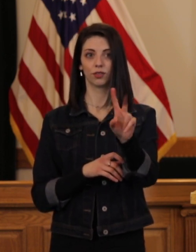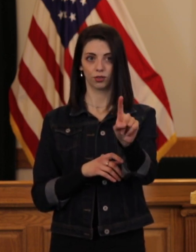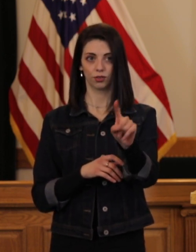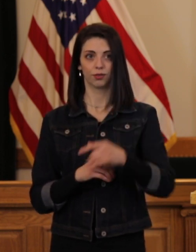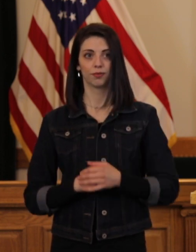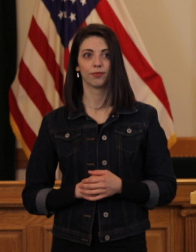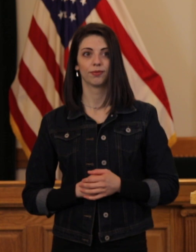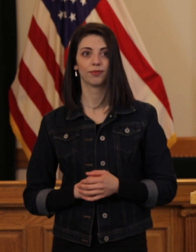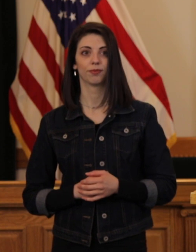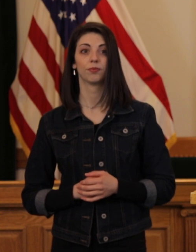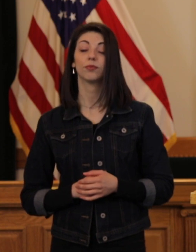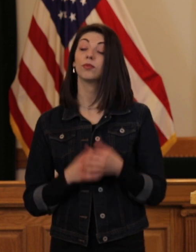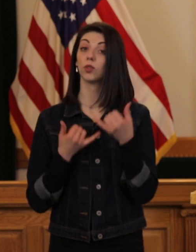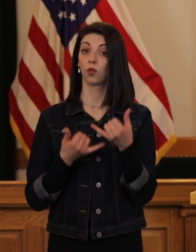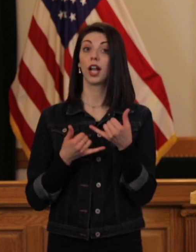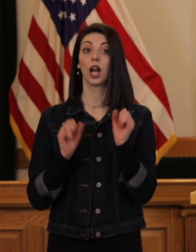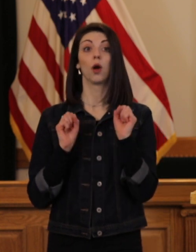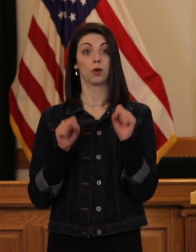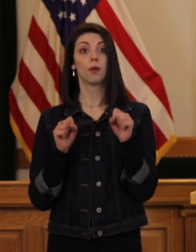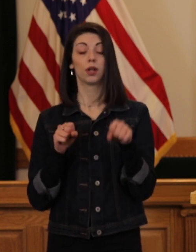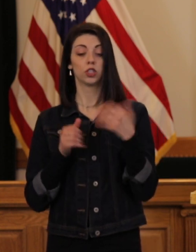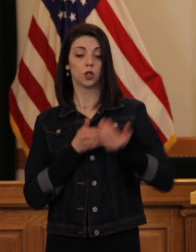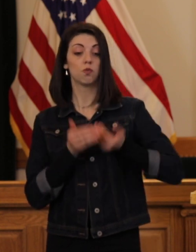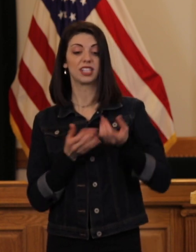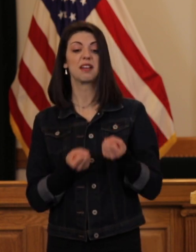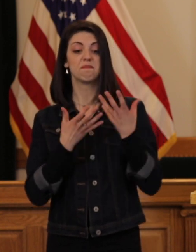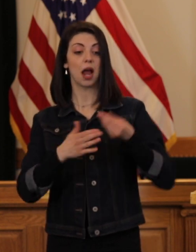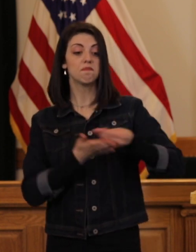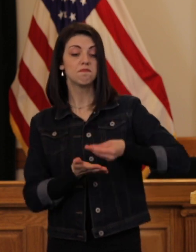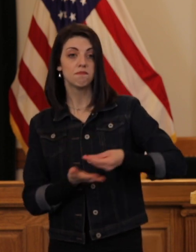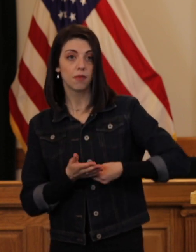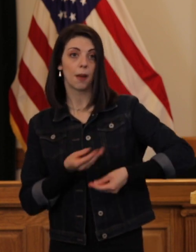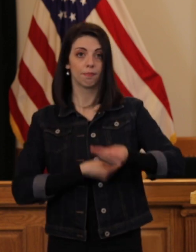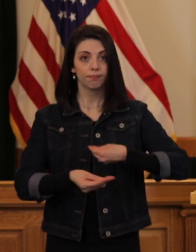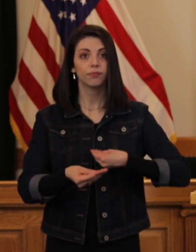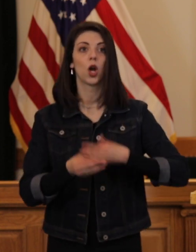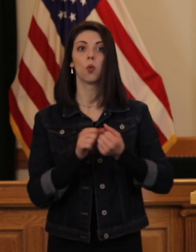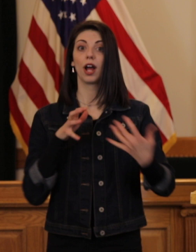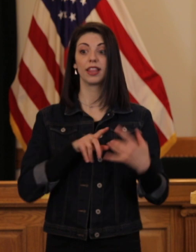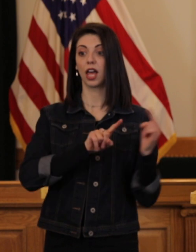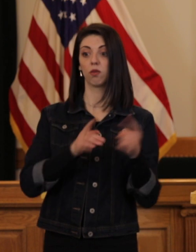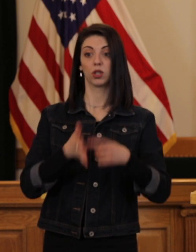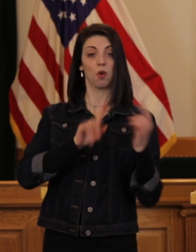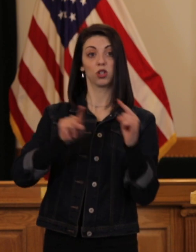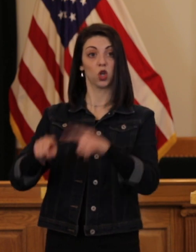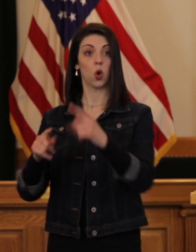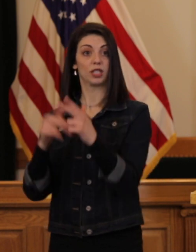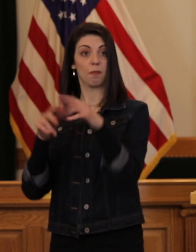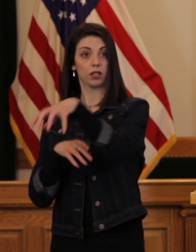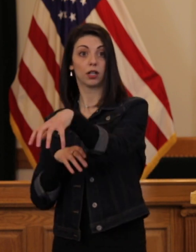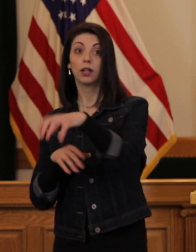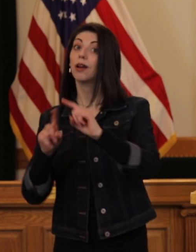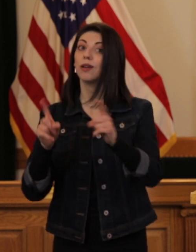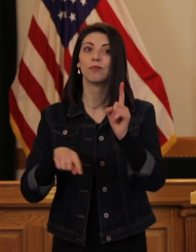315-298-6521. We are currently able to process many transactions without customers being in our offices. We are not, however, able to